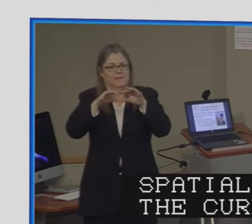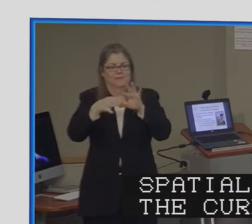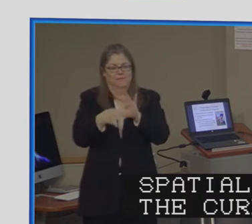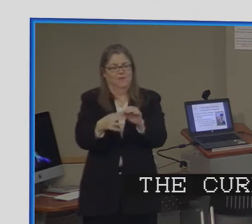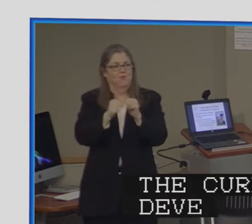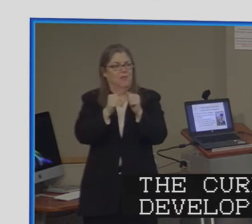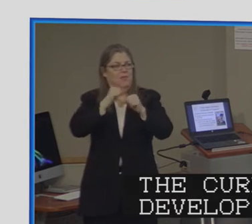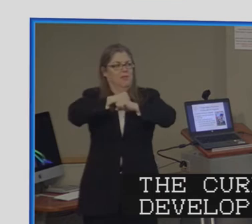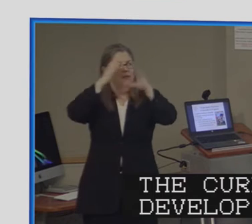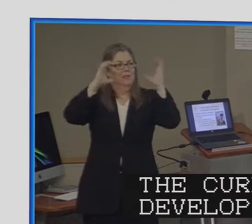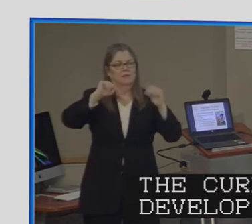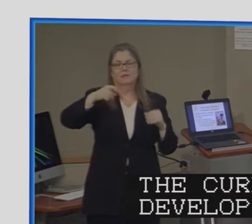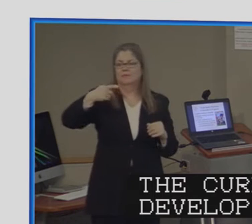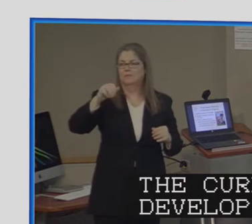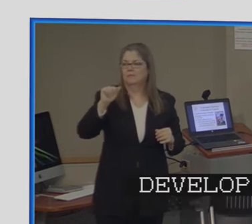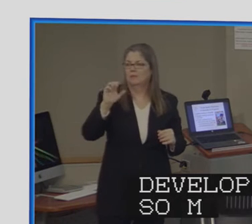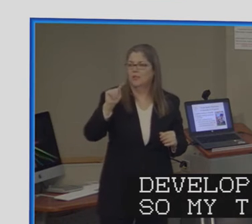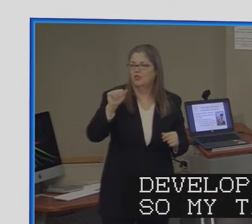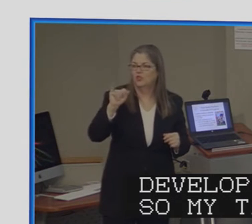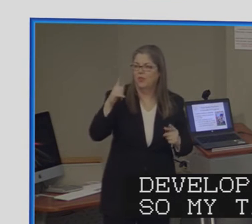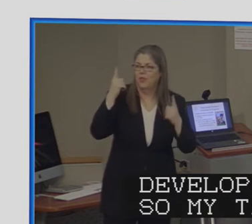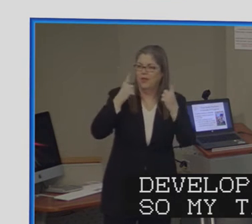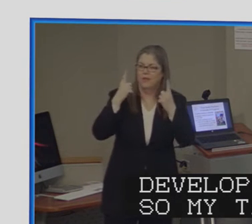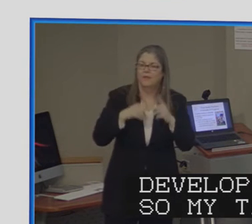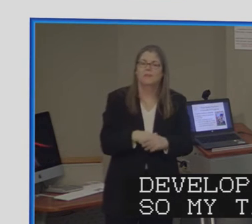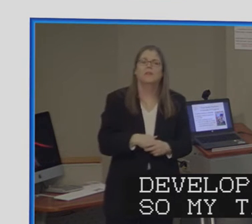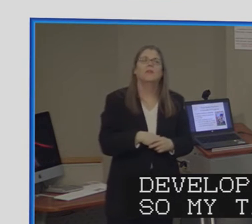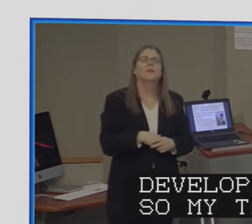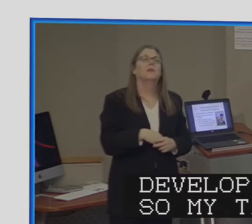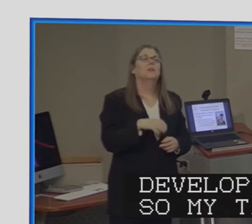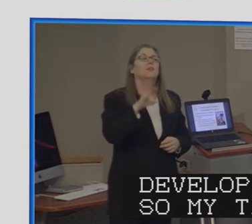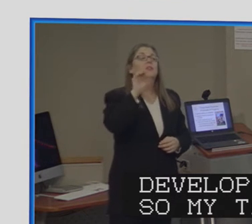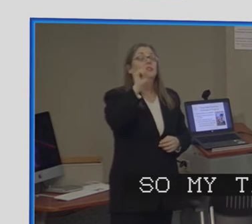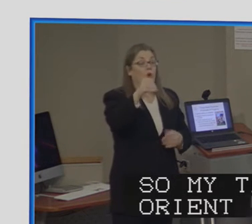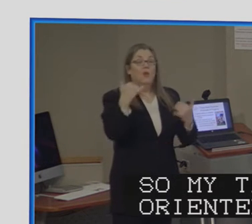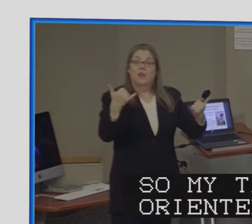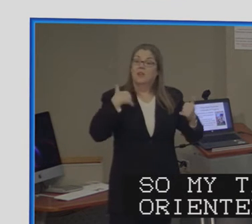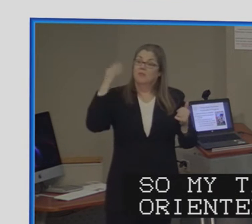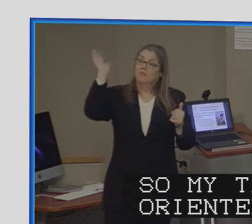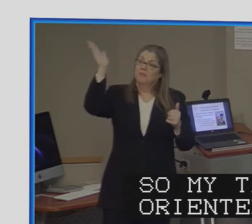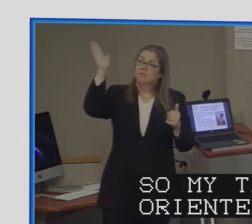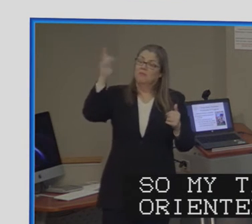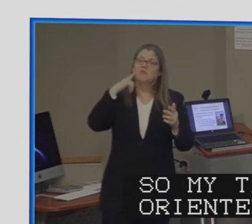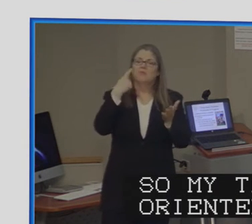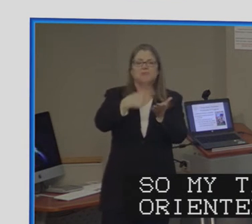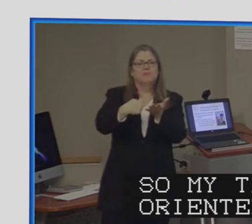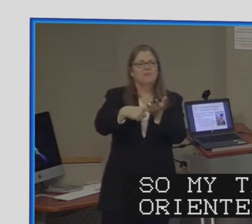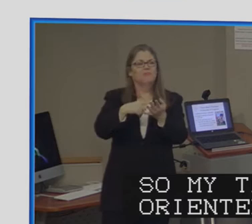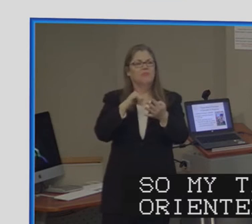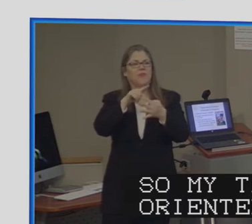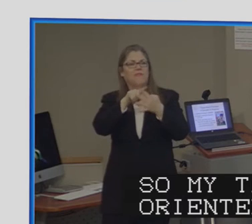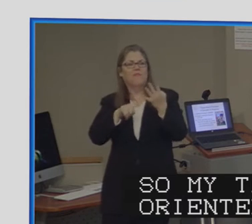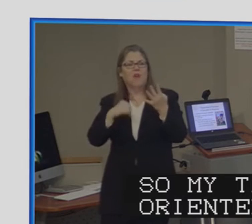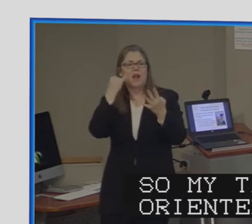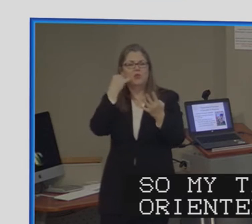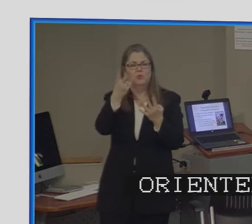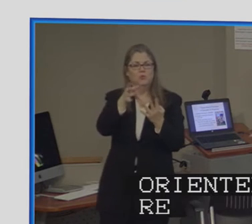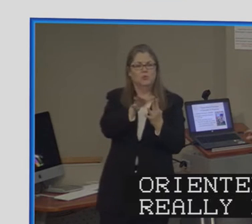my talk today is going to be oriented around these three, or really four ideas, the two roots